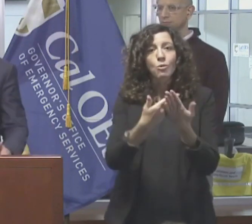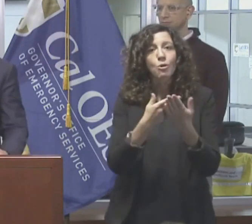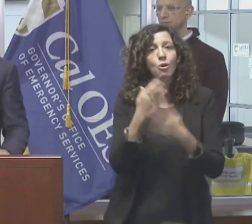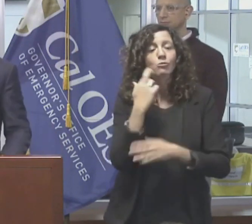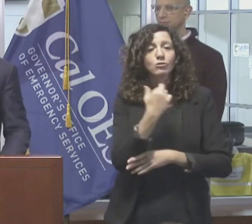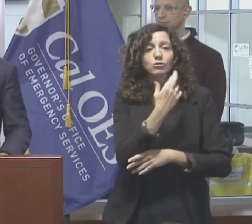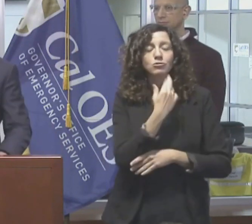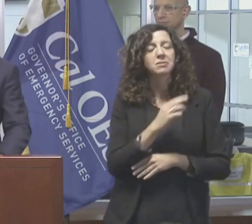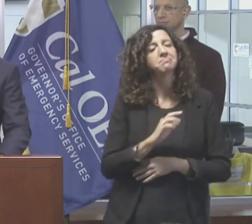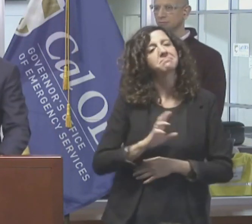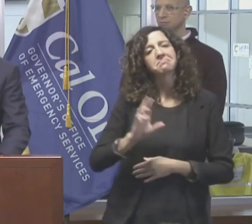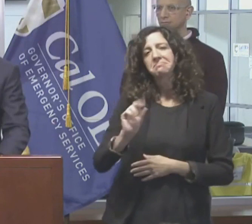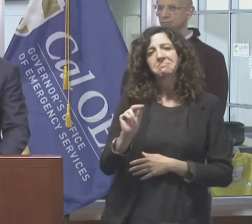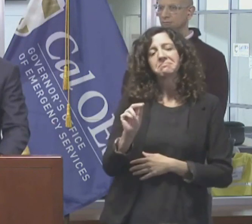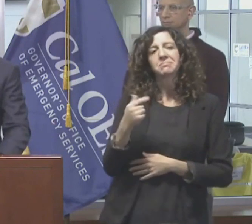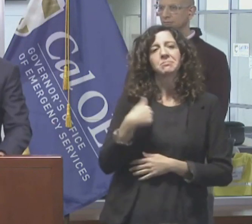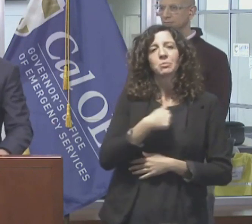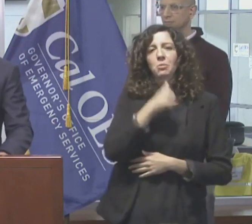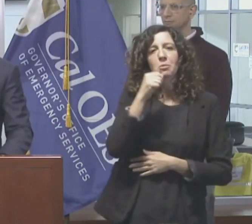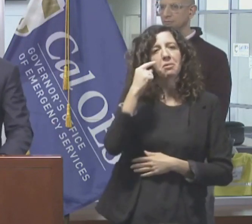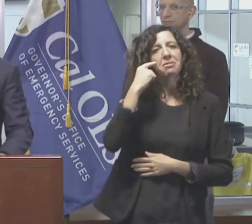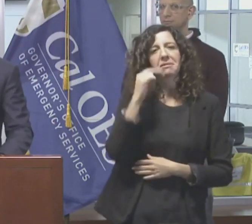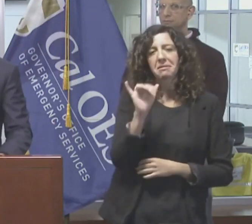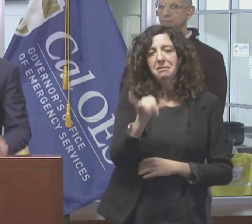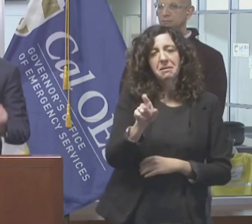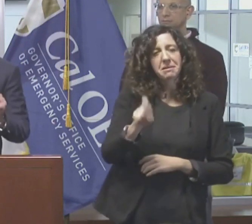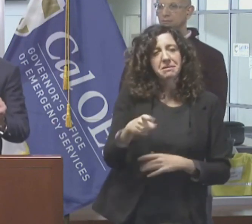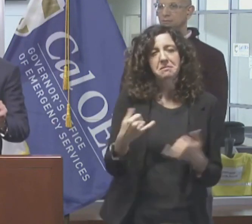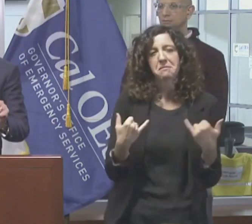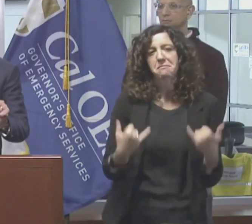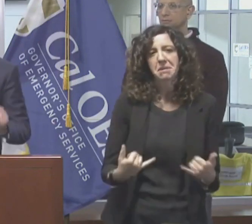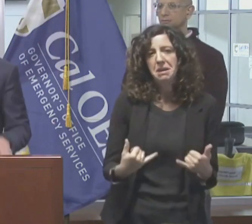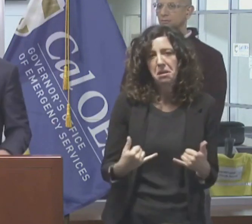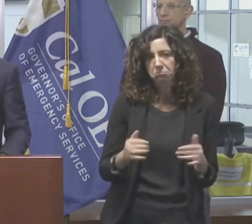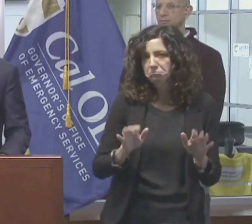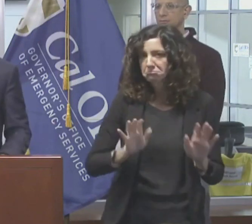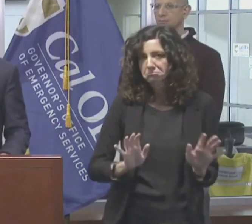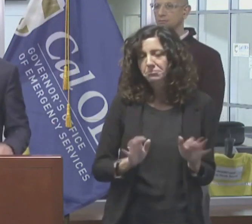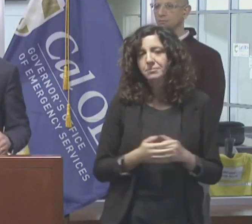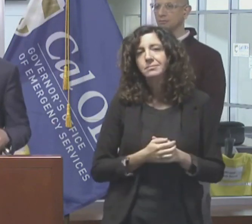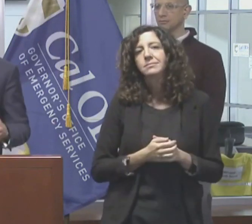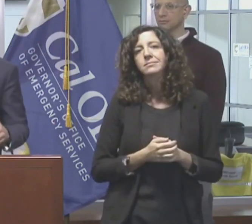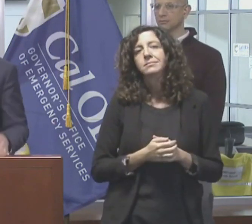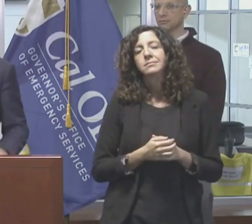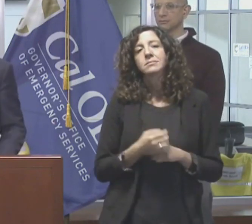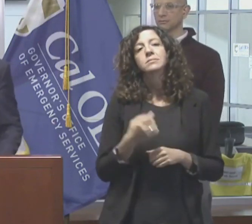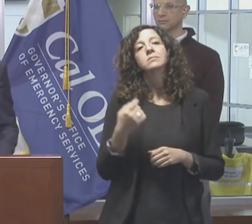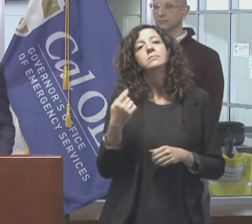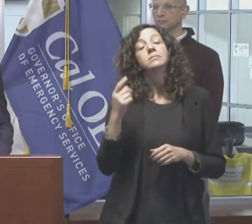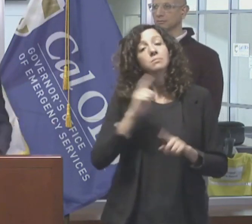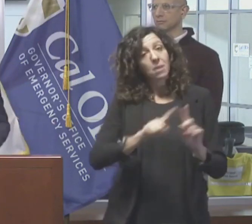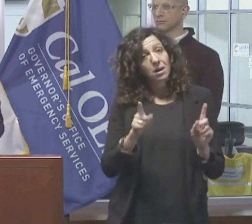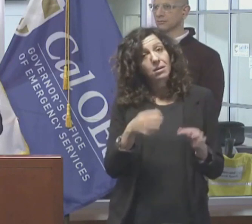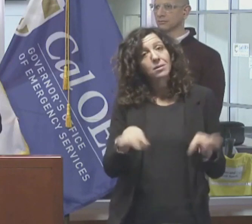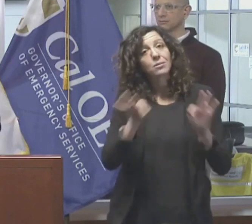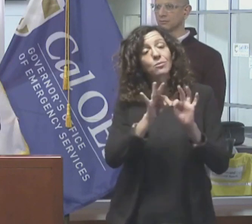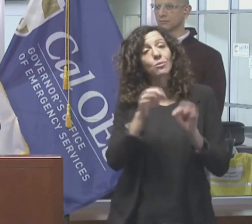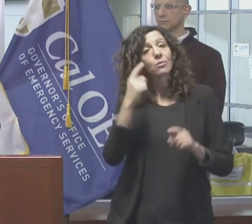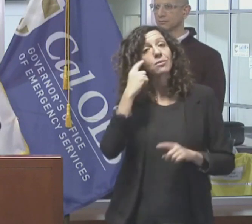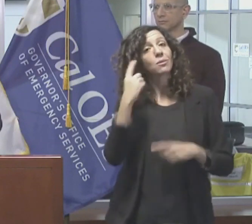We don't believe ultimately that is necessary at this moment. Consideration nonetheless is